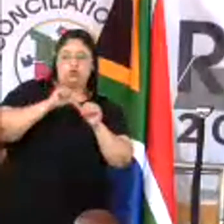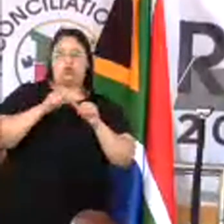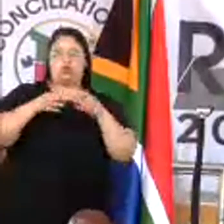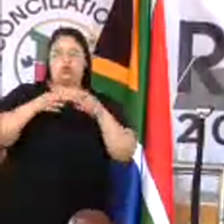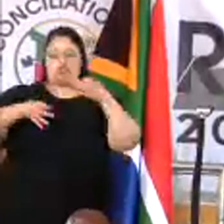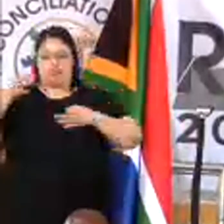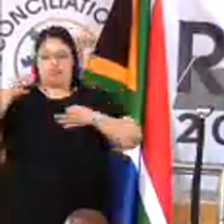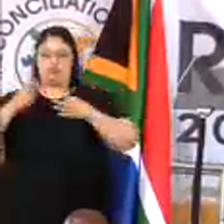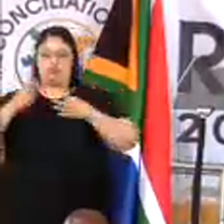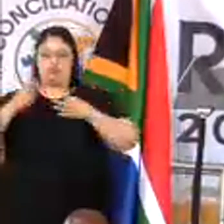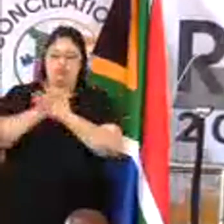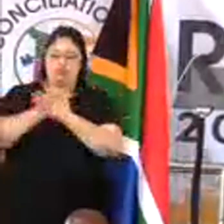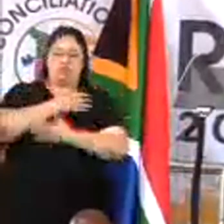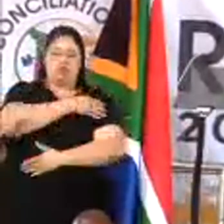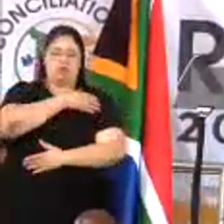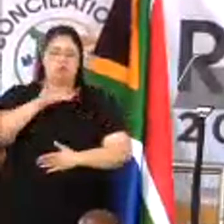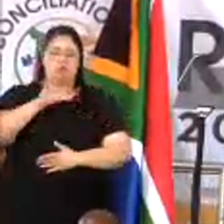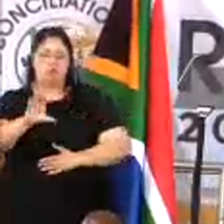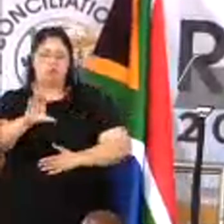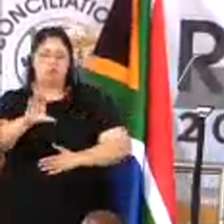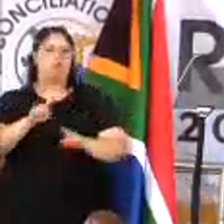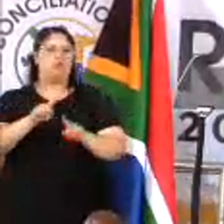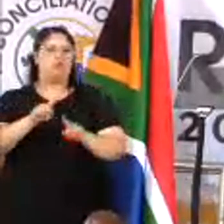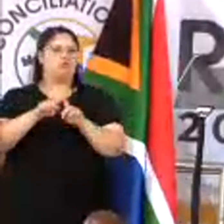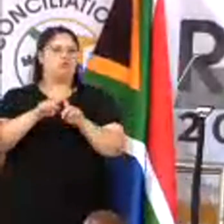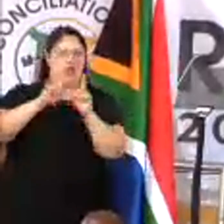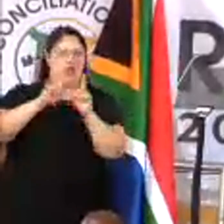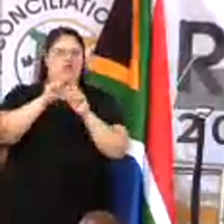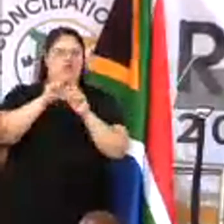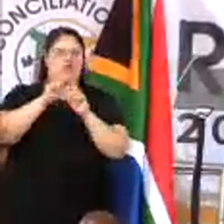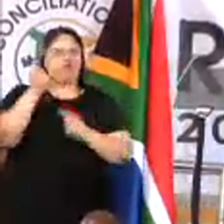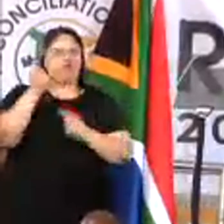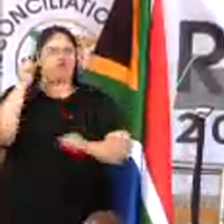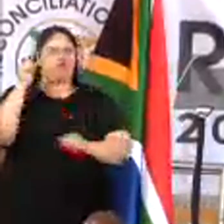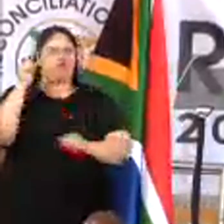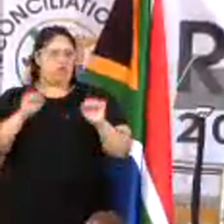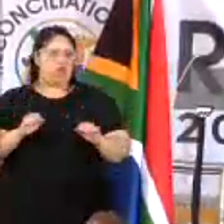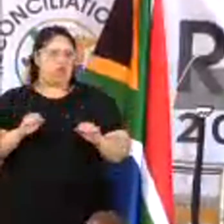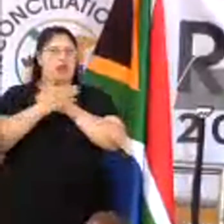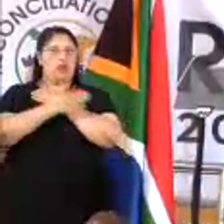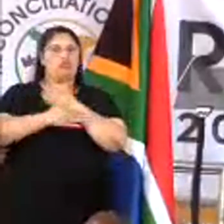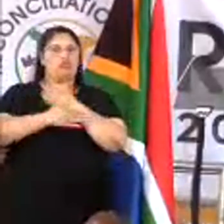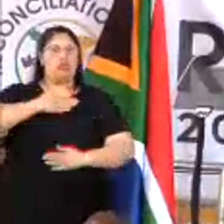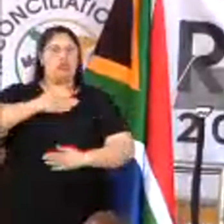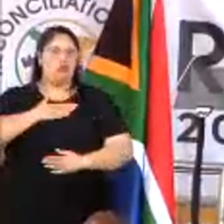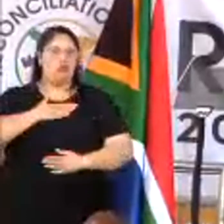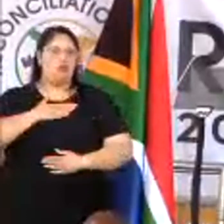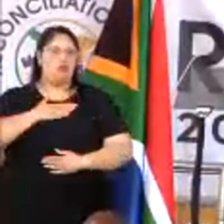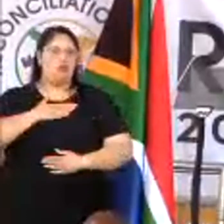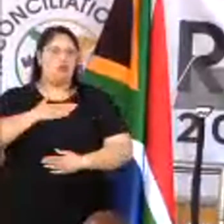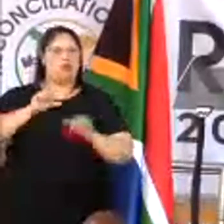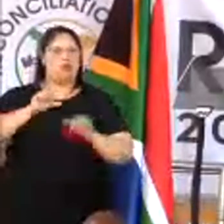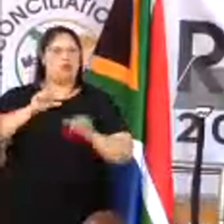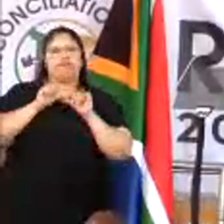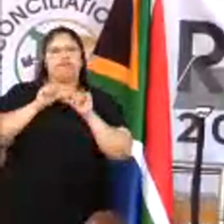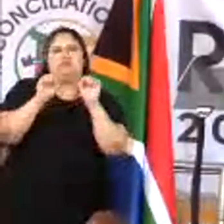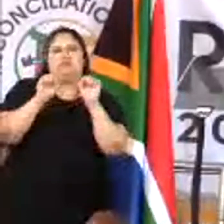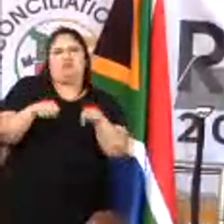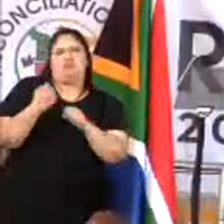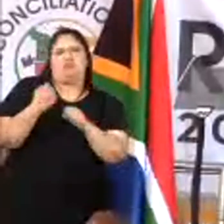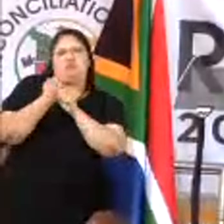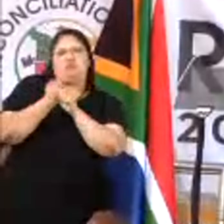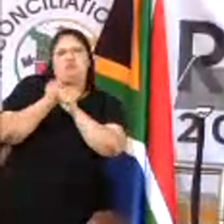economic empowerment, and cultural understanding, our country can continue the work